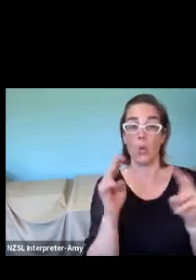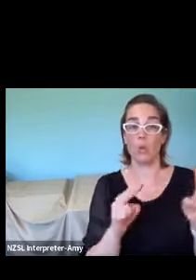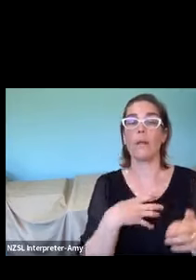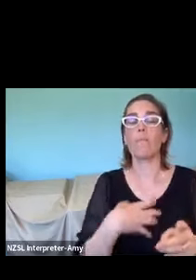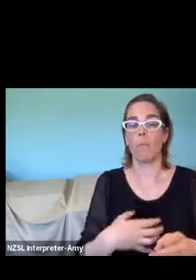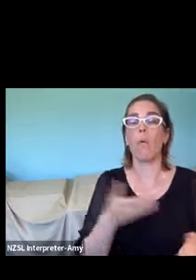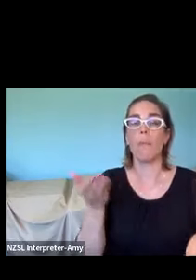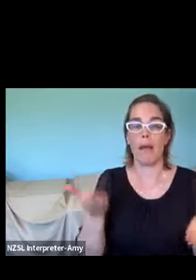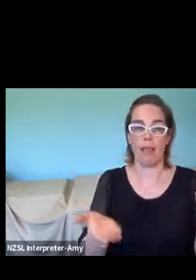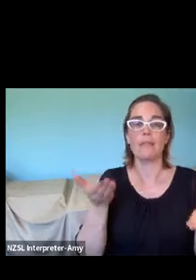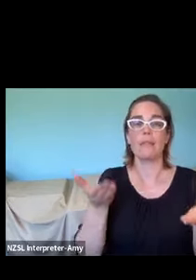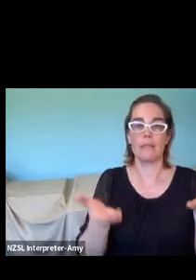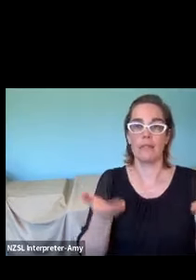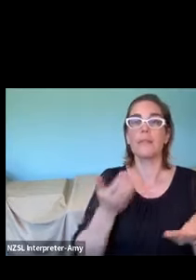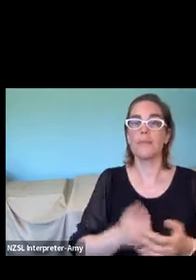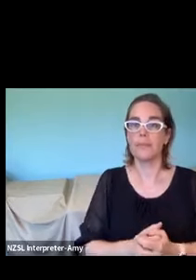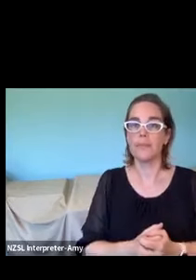balanced.